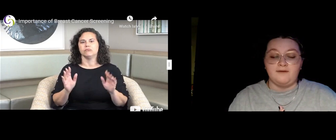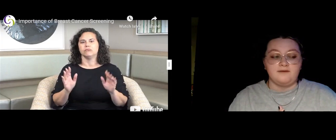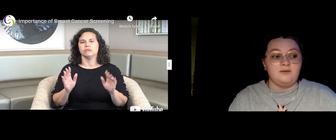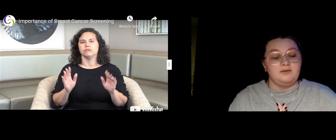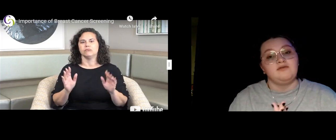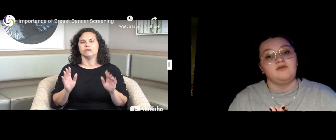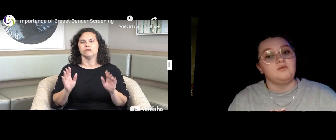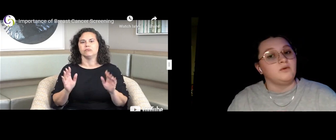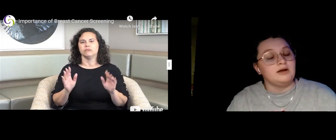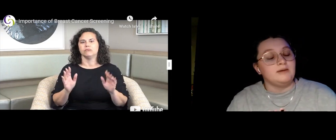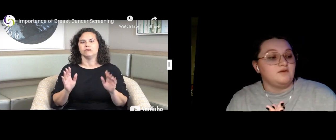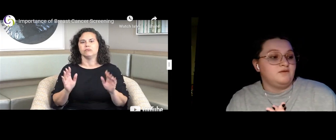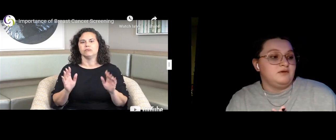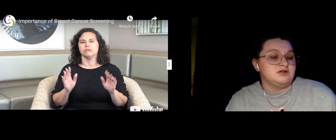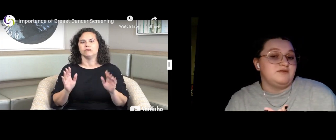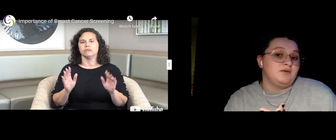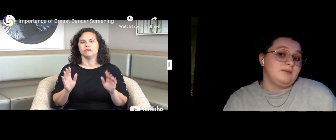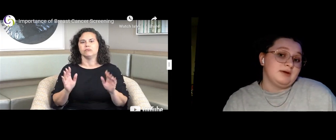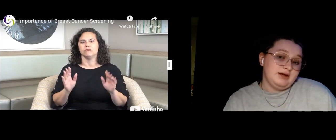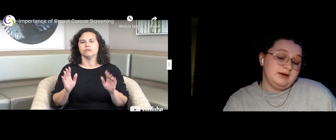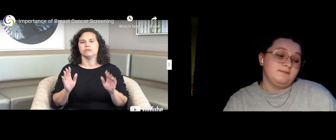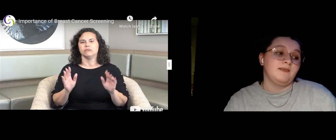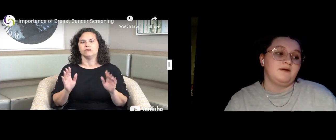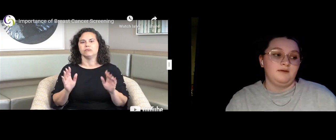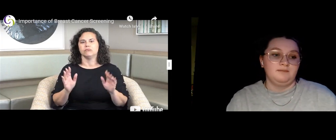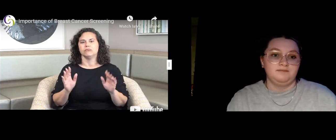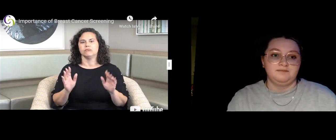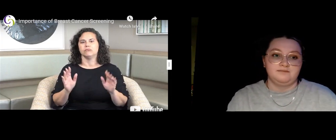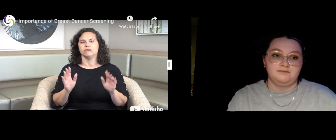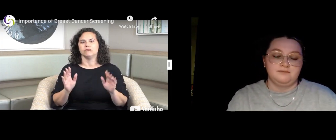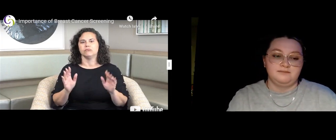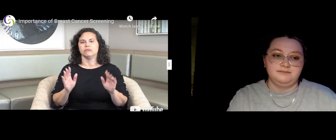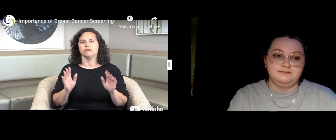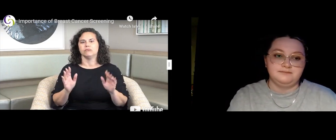my breasts, I wouldn't have to worry about the future if it will come again.